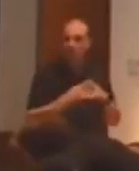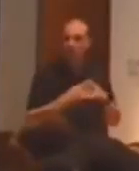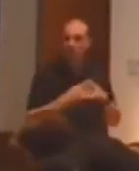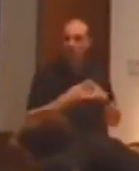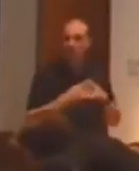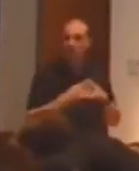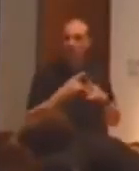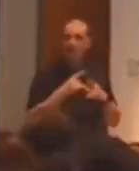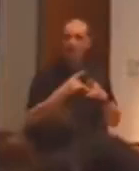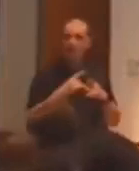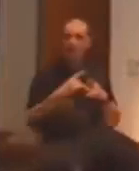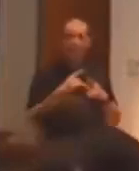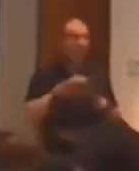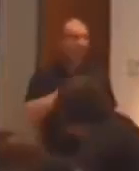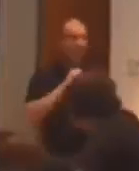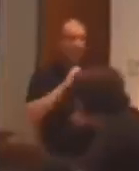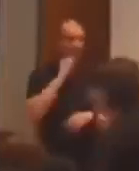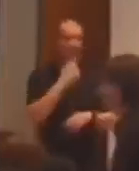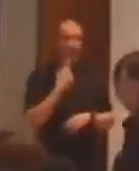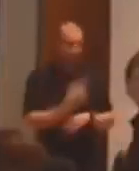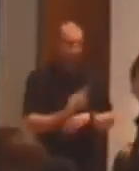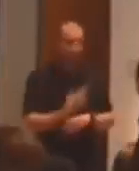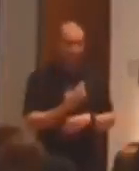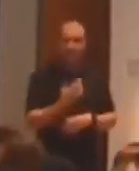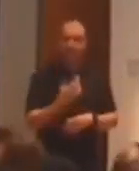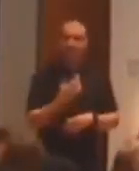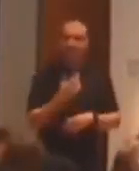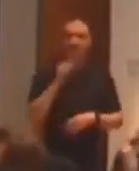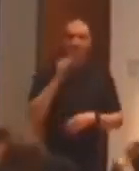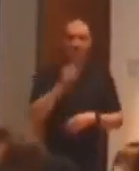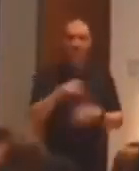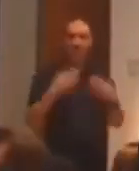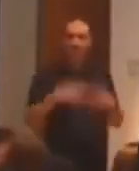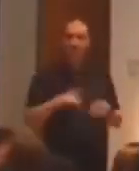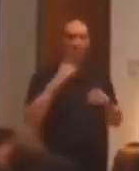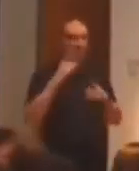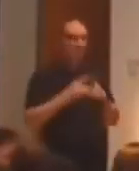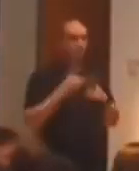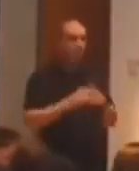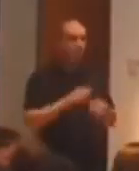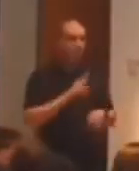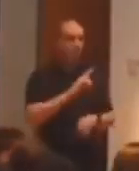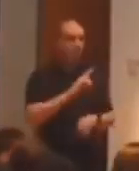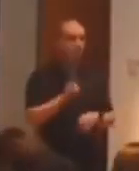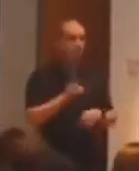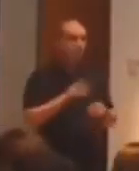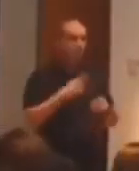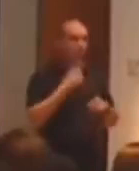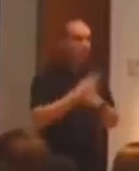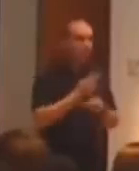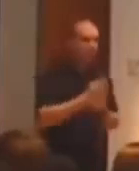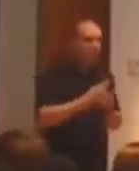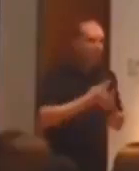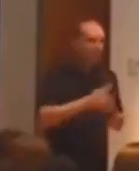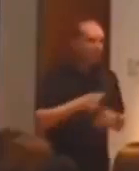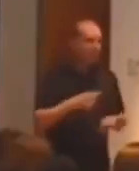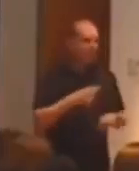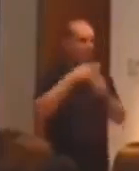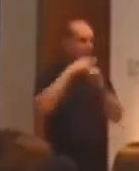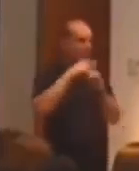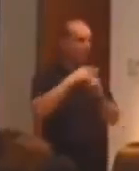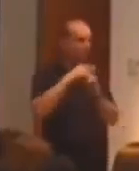I'm going to say here, this is what's being taught in schools. Pornography is not just taught about, it is positively promoted in these